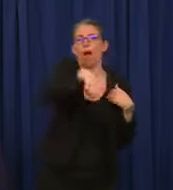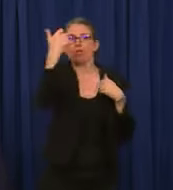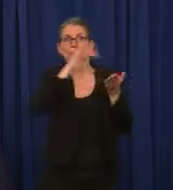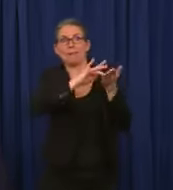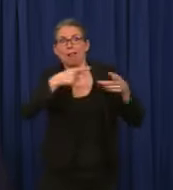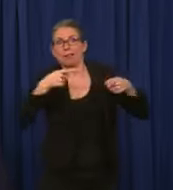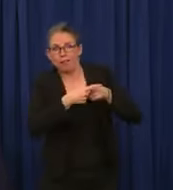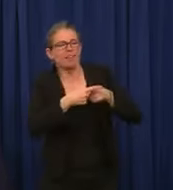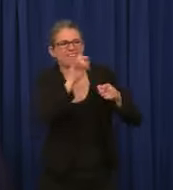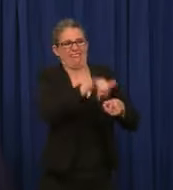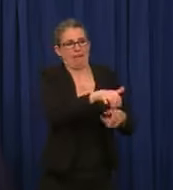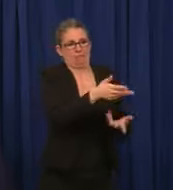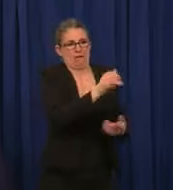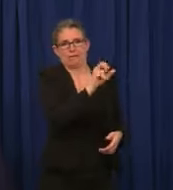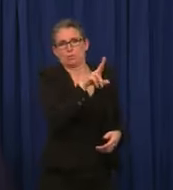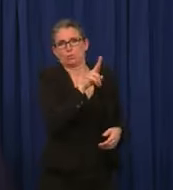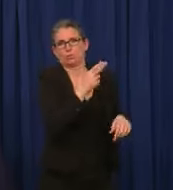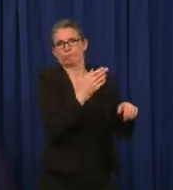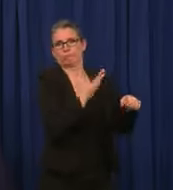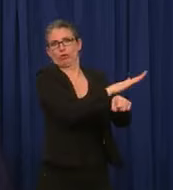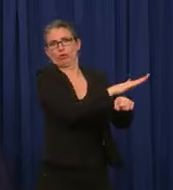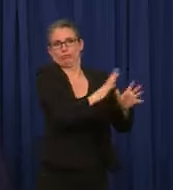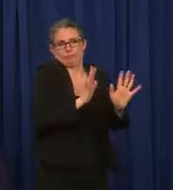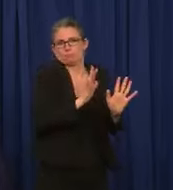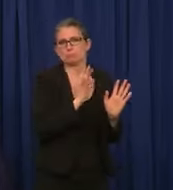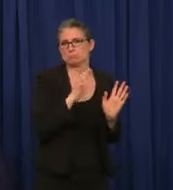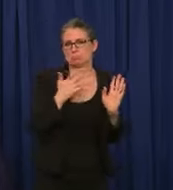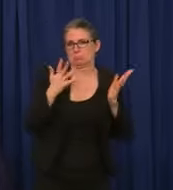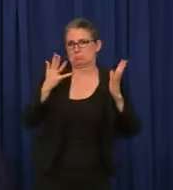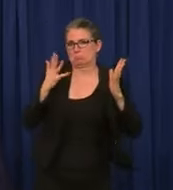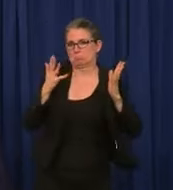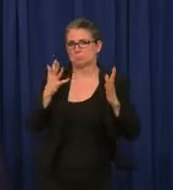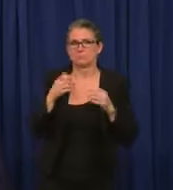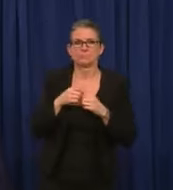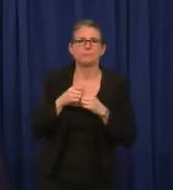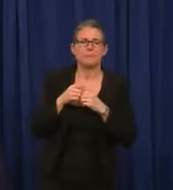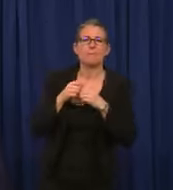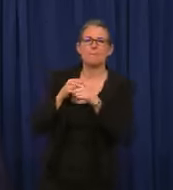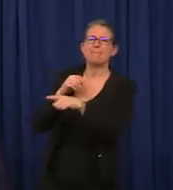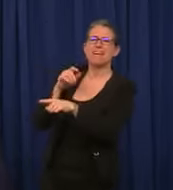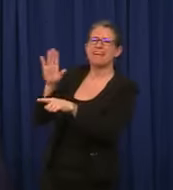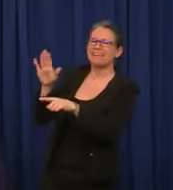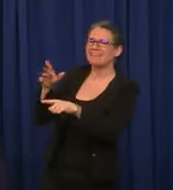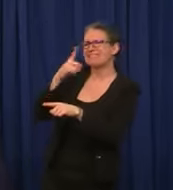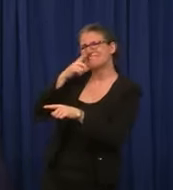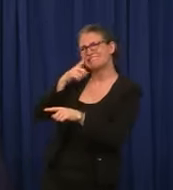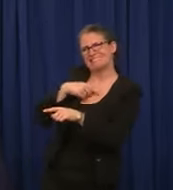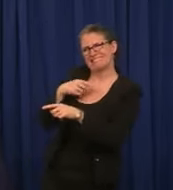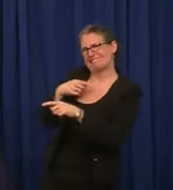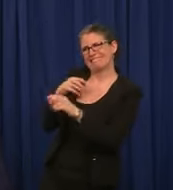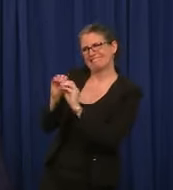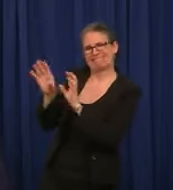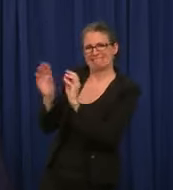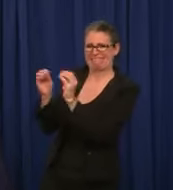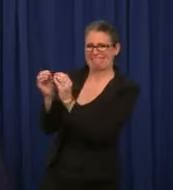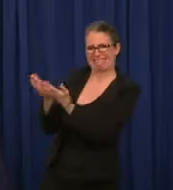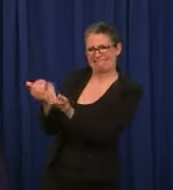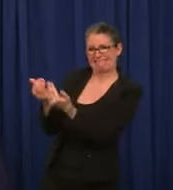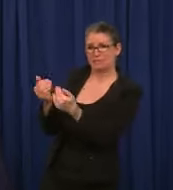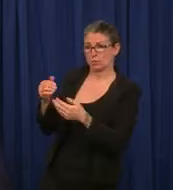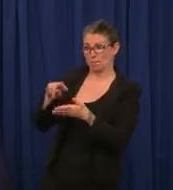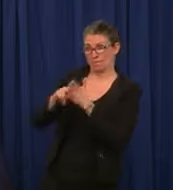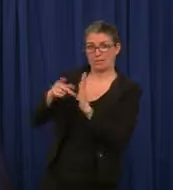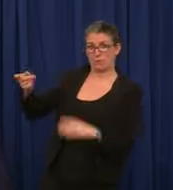next to Caitlin. Oh, go ahead. Does that mean quickly that you don't know total hospitalizations for